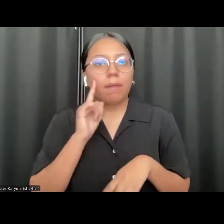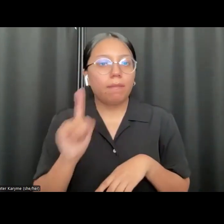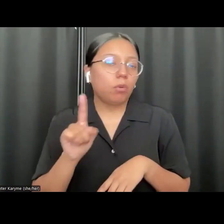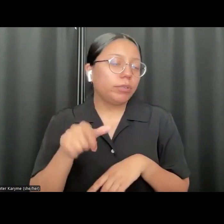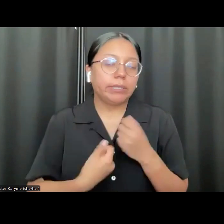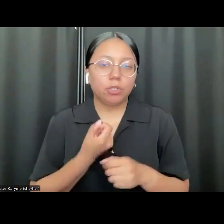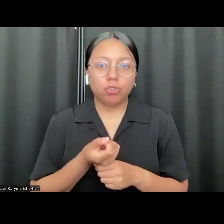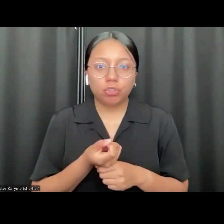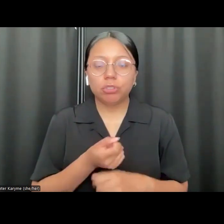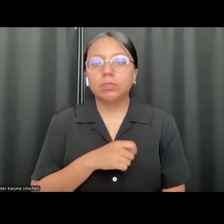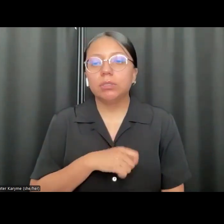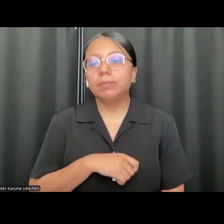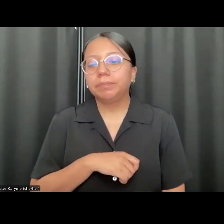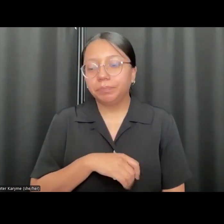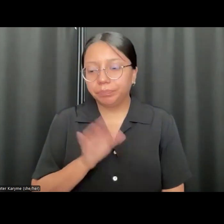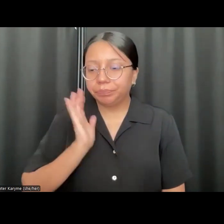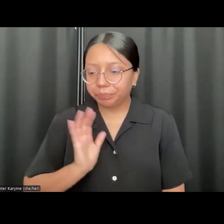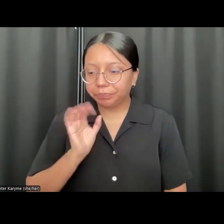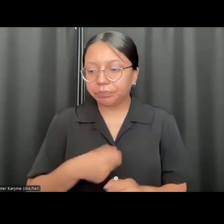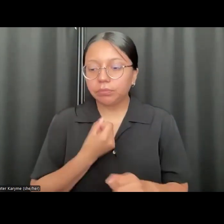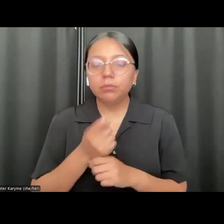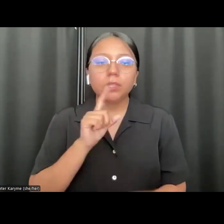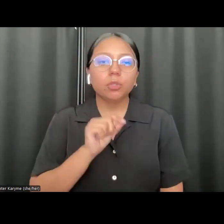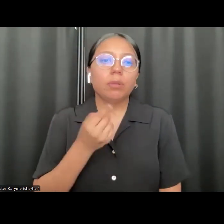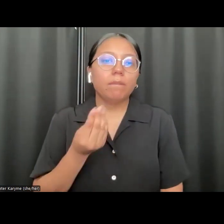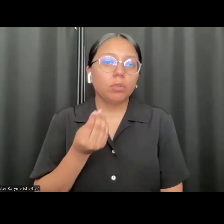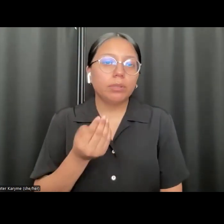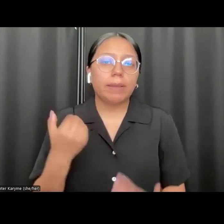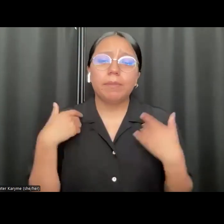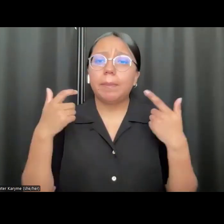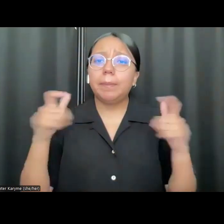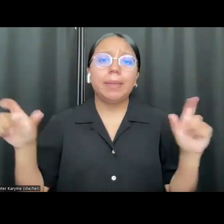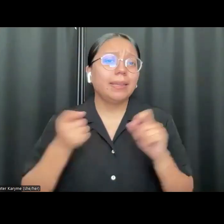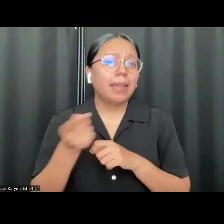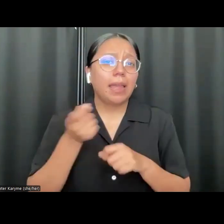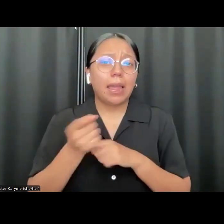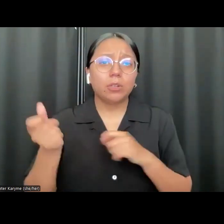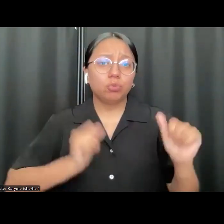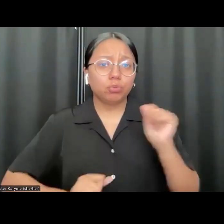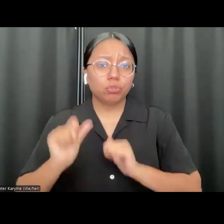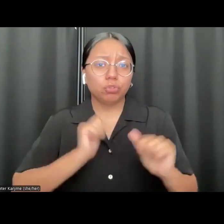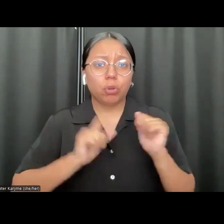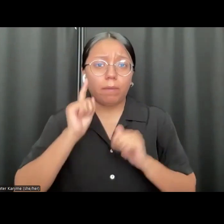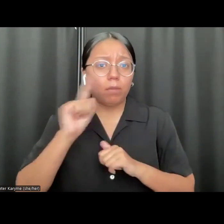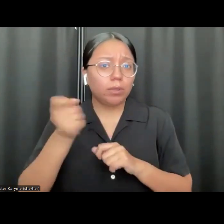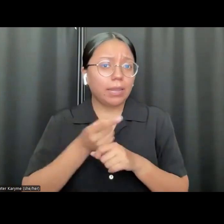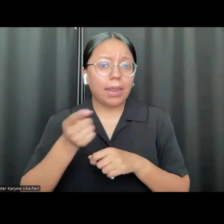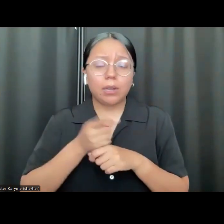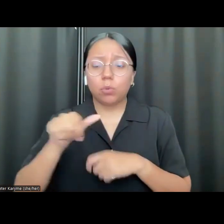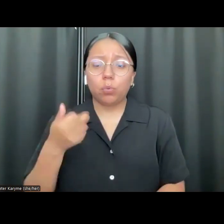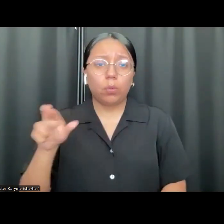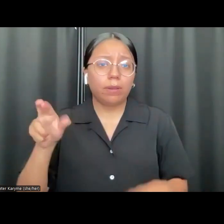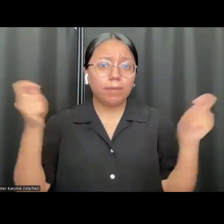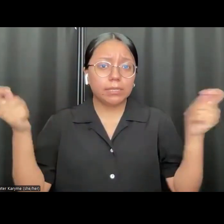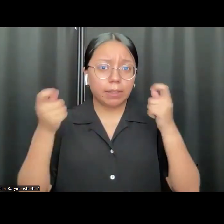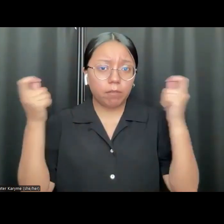in 2014, we were doing our big annual show at the National Queer Arts Festival. And one of our performers was a